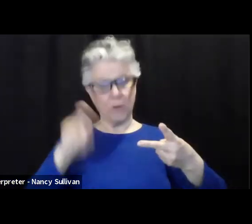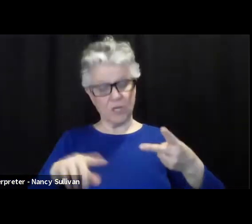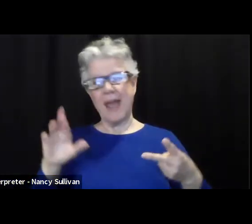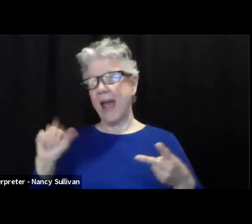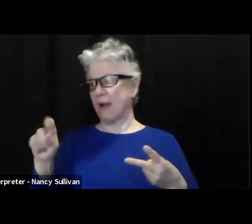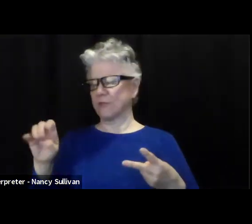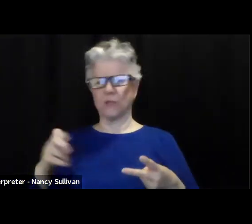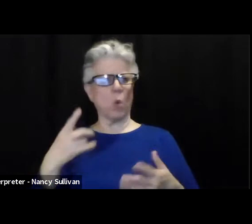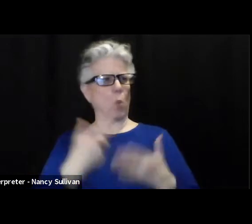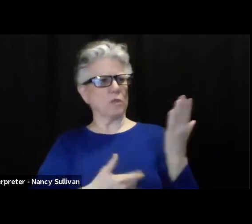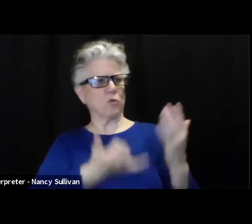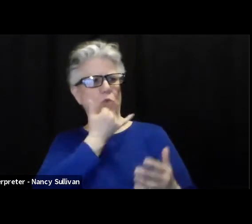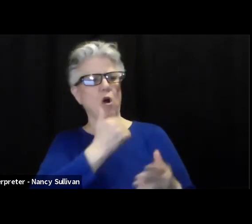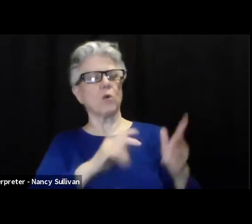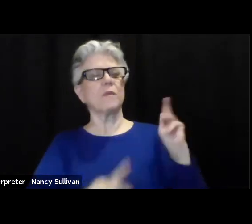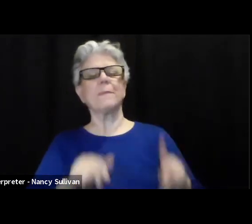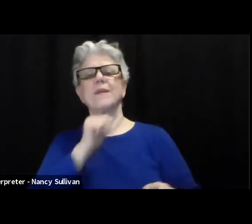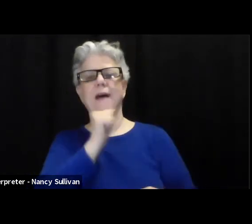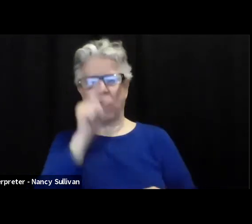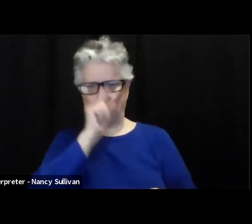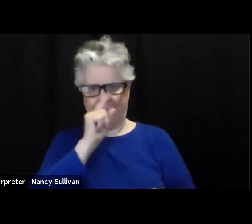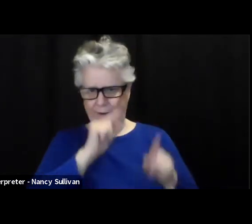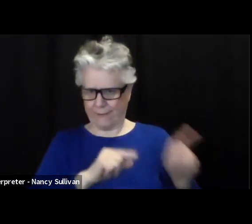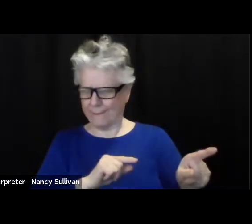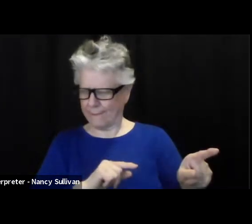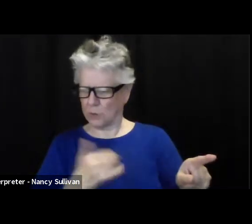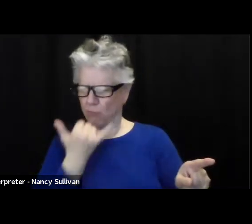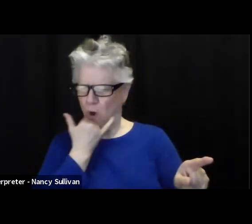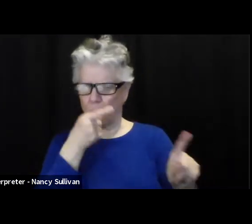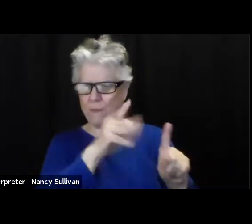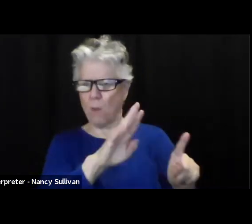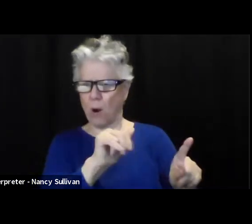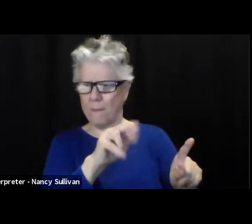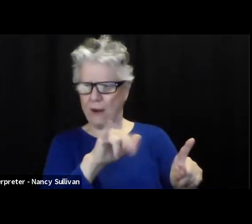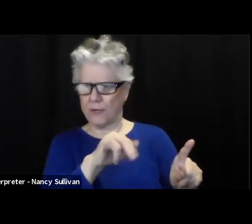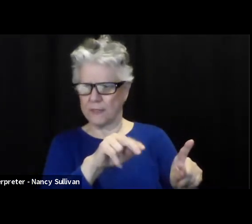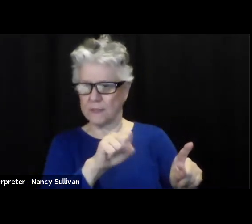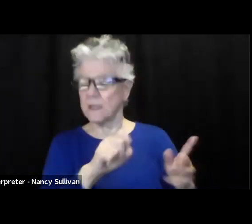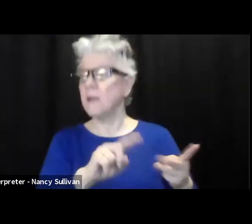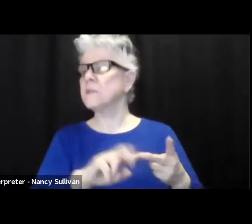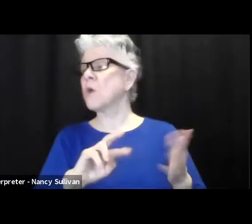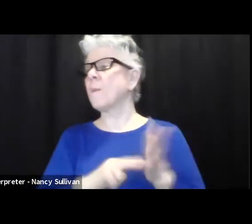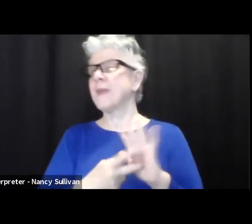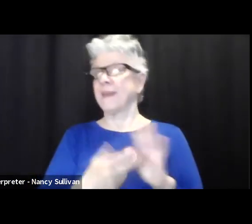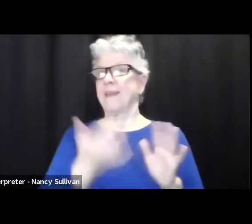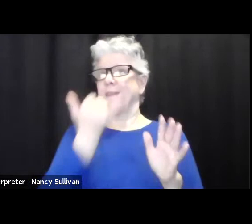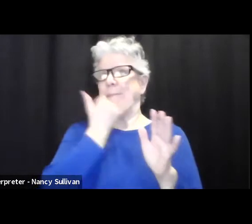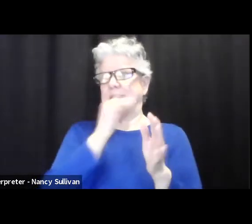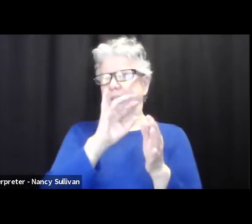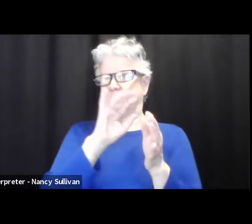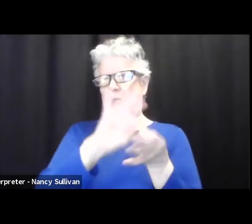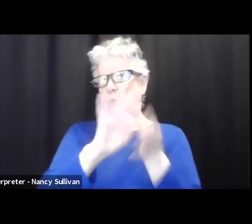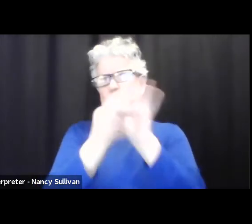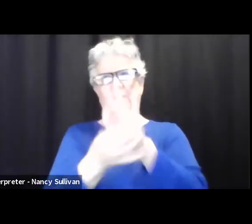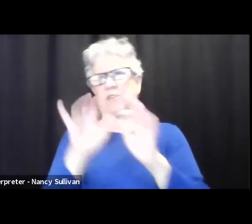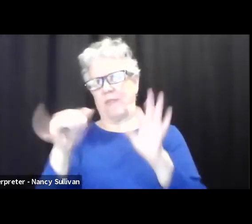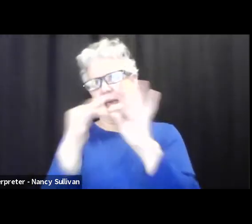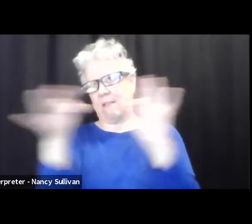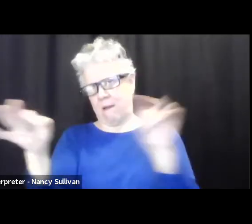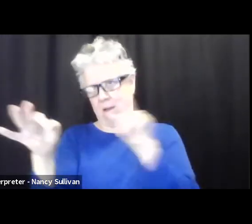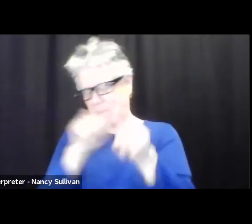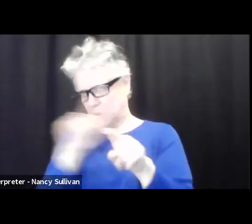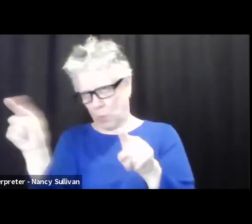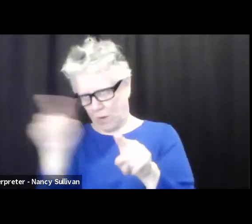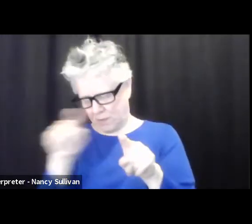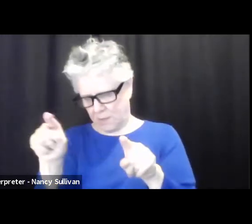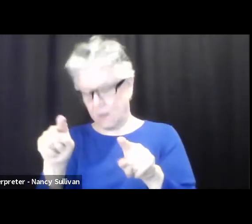wrong with non-Greeks? So based on the common misreading of the line that I just mentioned,